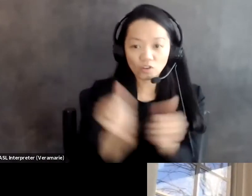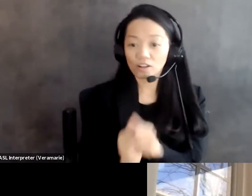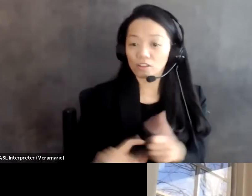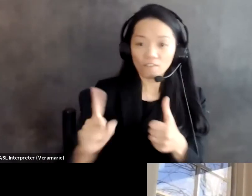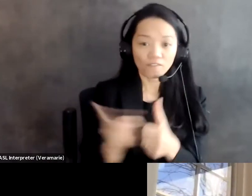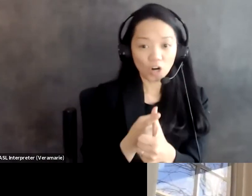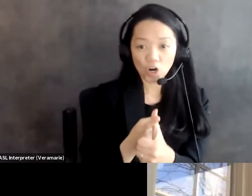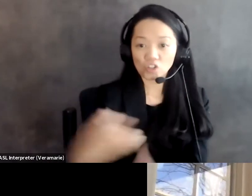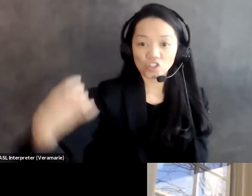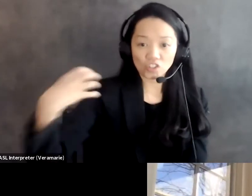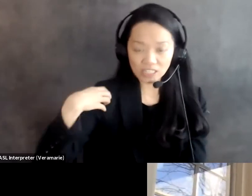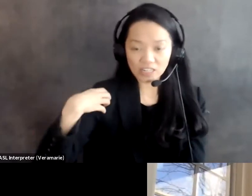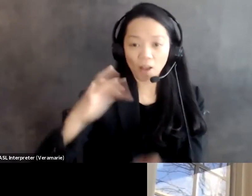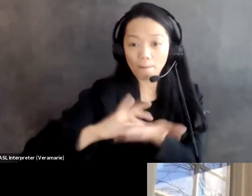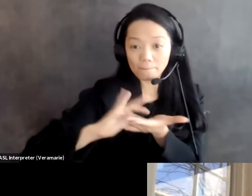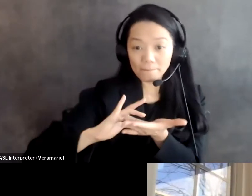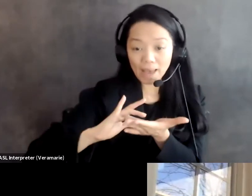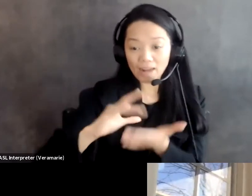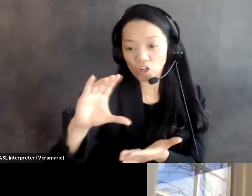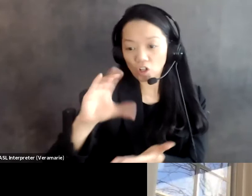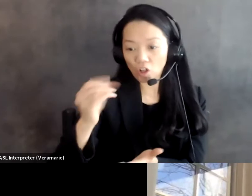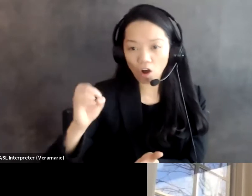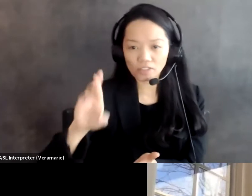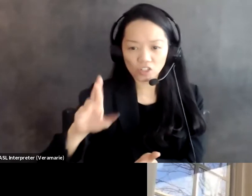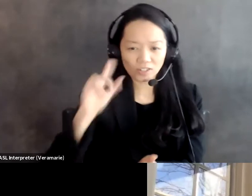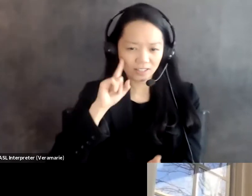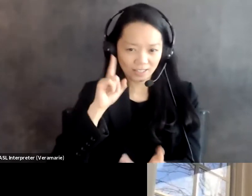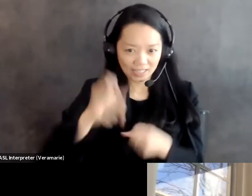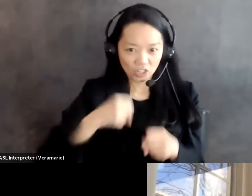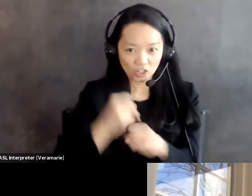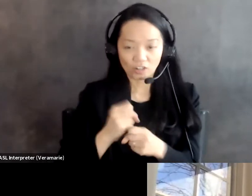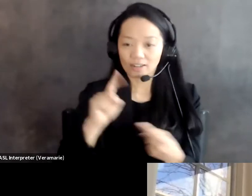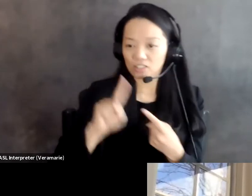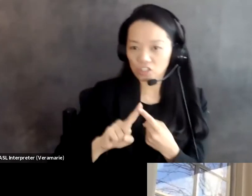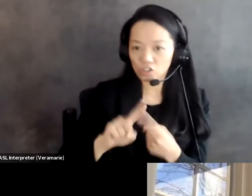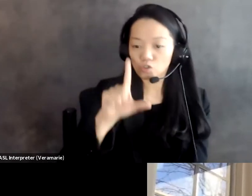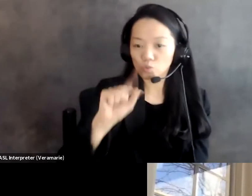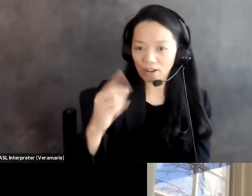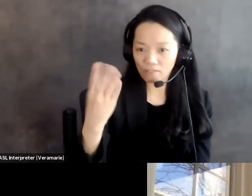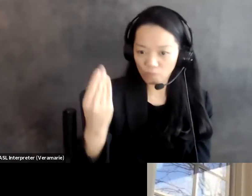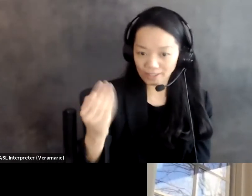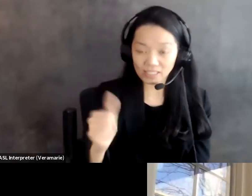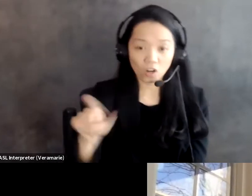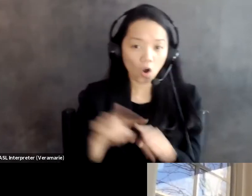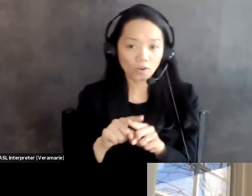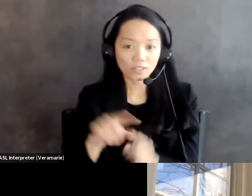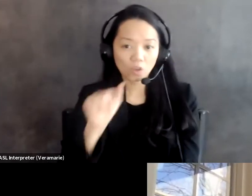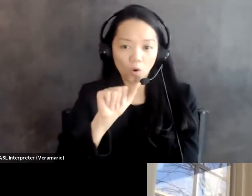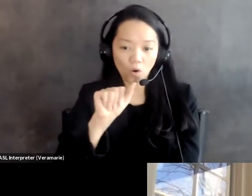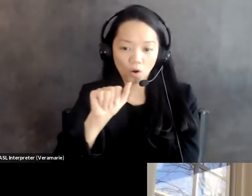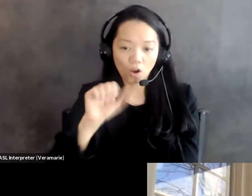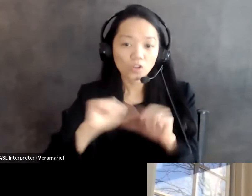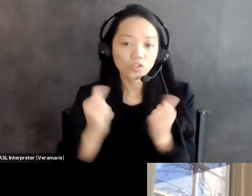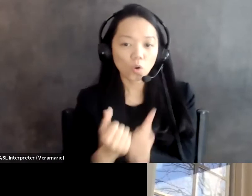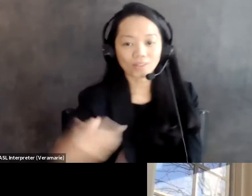medical officer, a position he held until 2014, as well as the associate dean and senior vice president